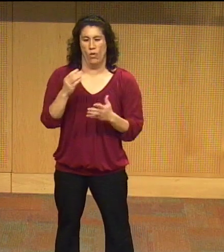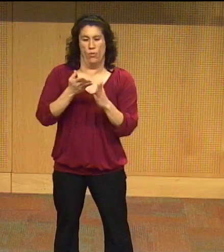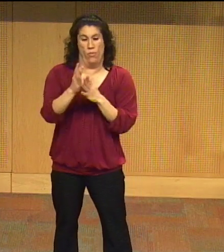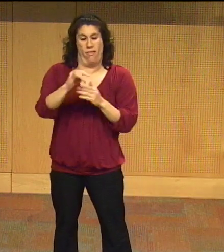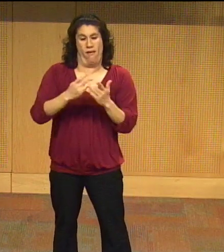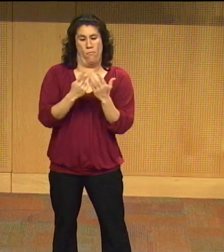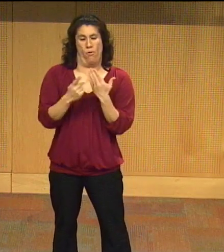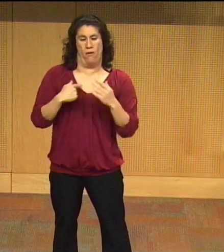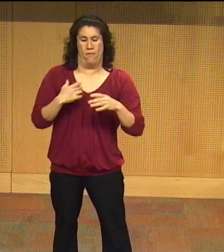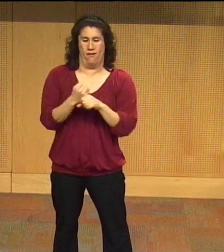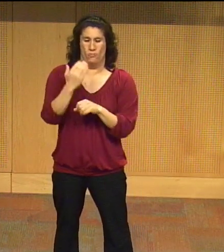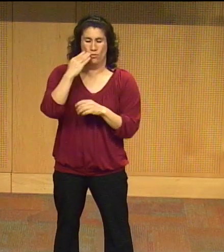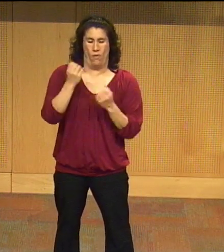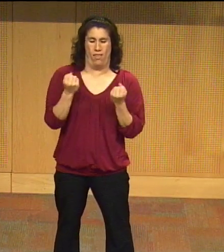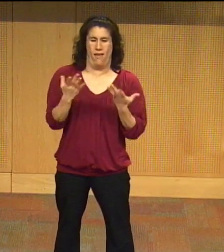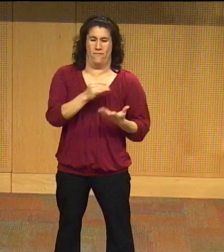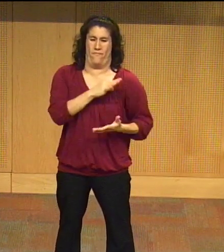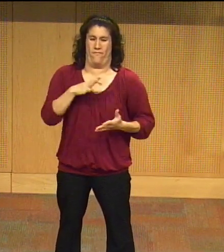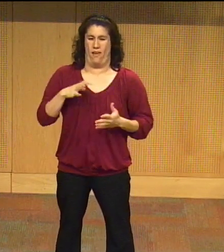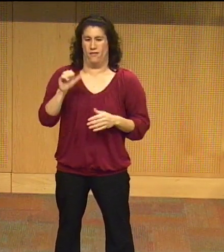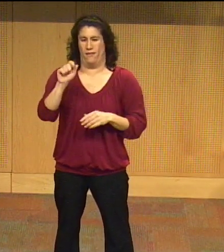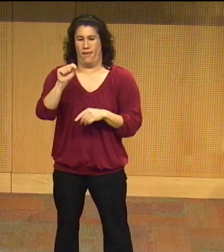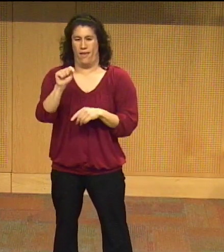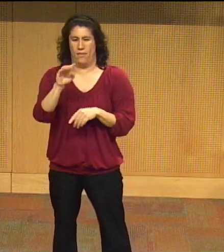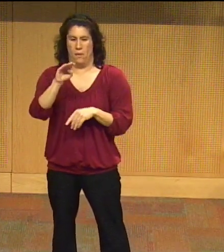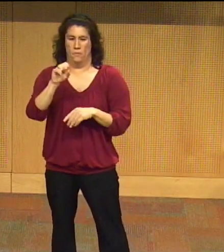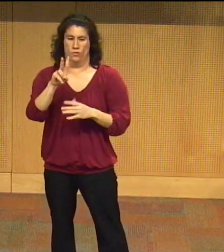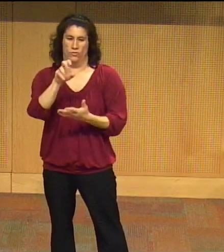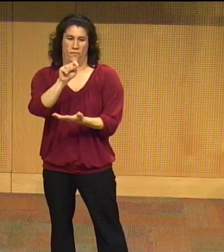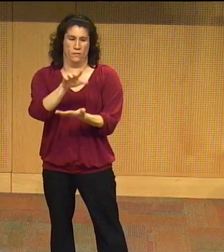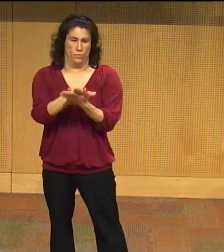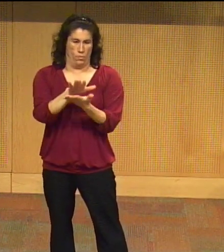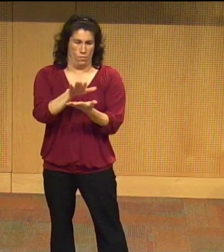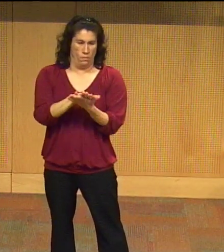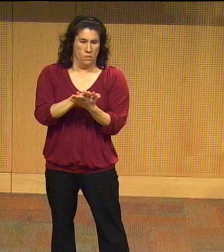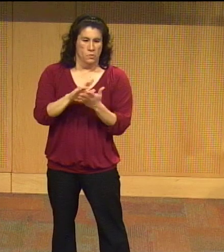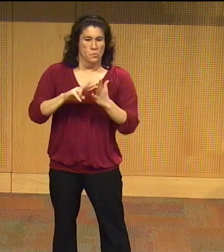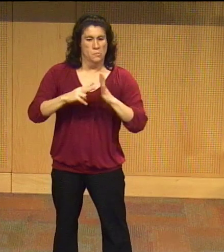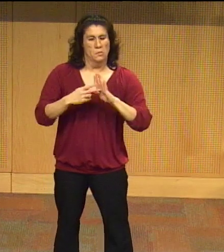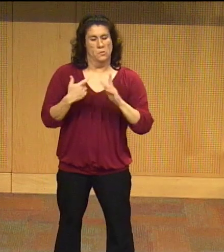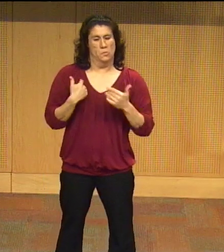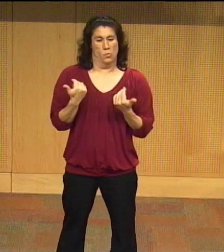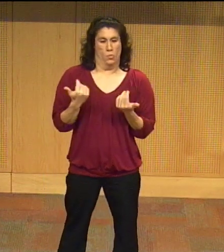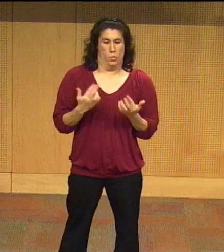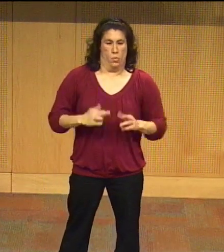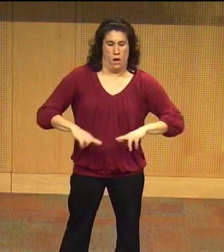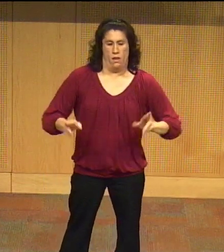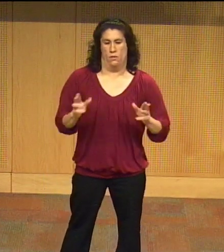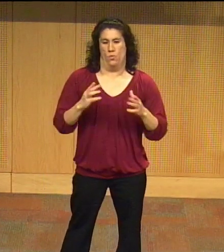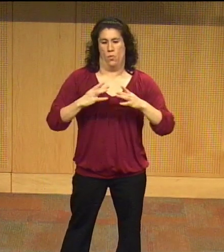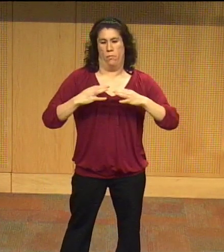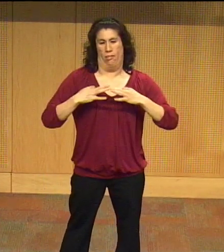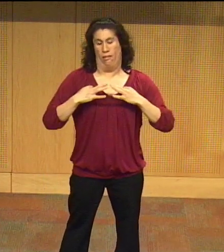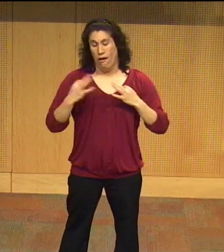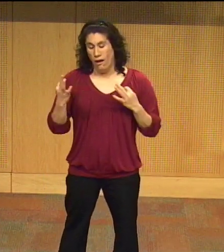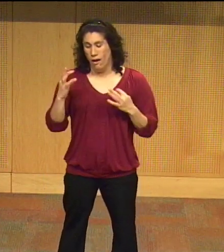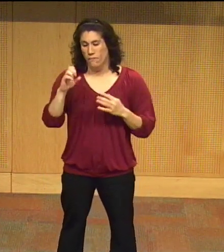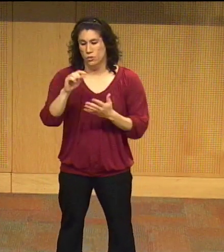gone through that program. Through that program, I got to know a lot of the faculty at the MSU vet school, and so when I was ready